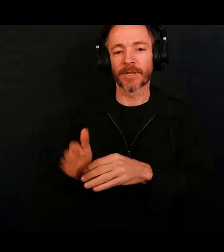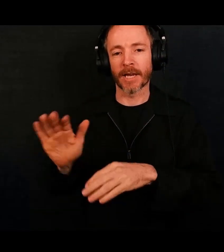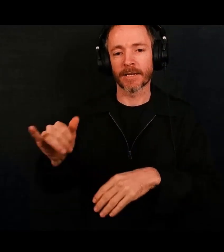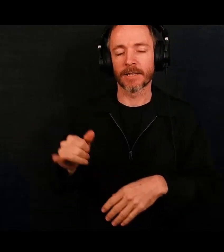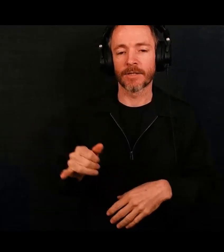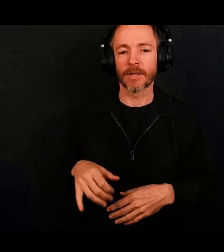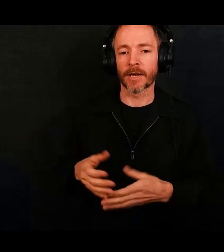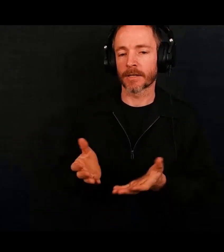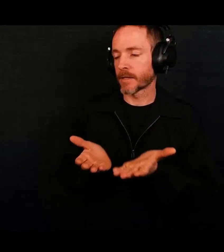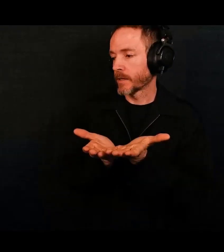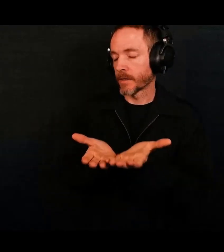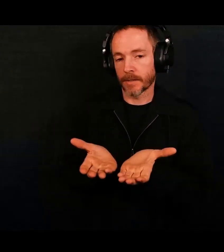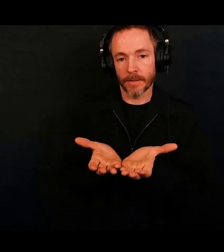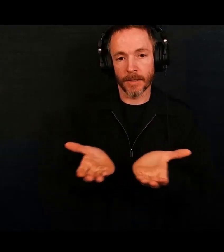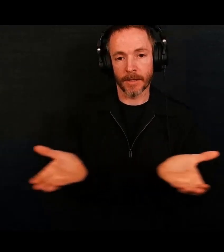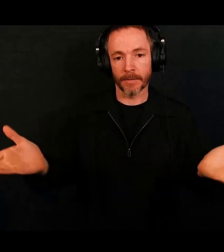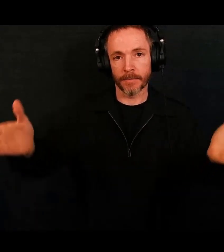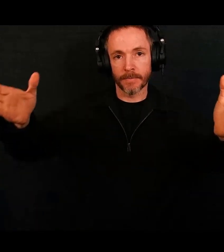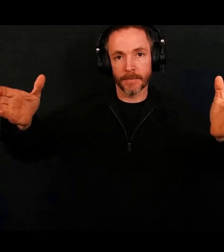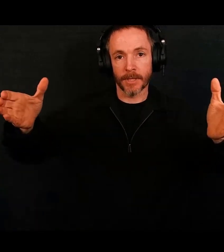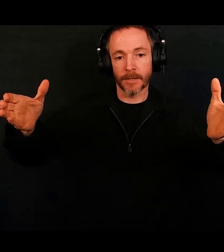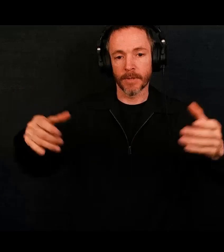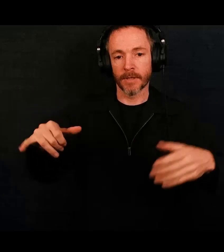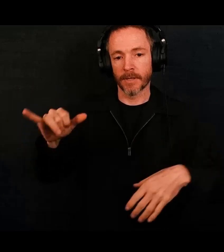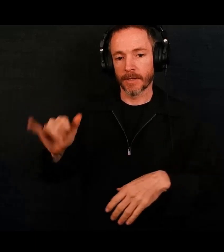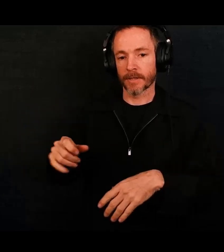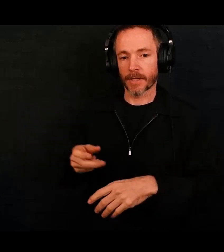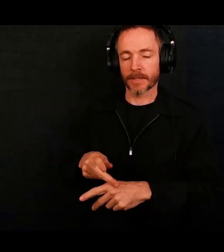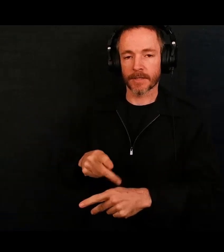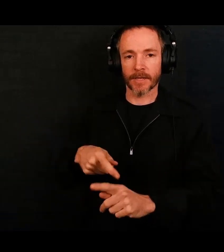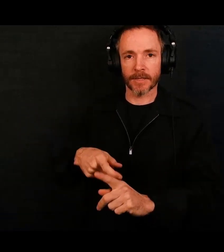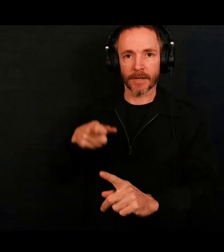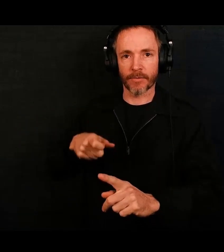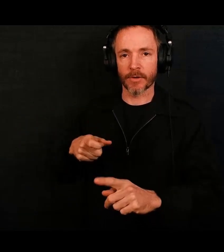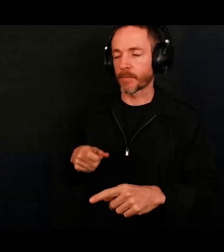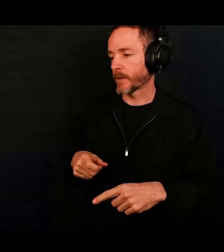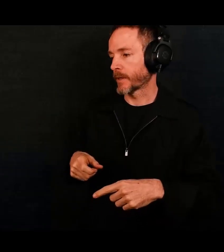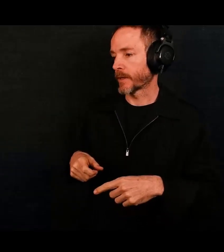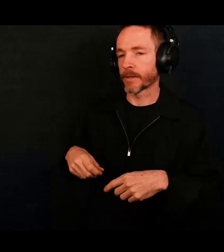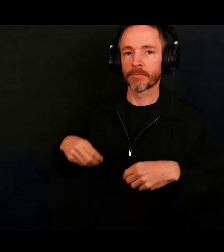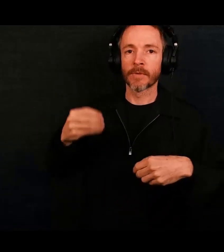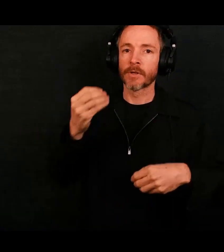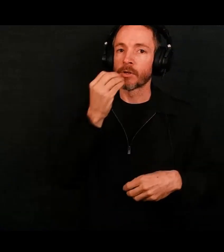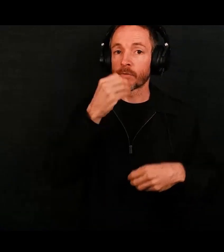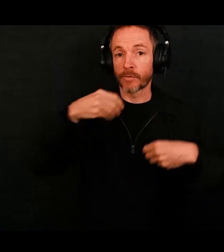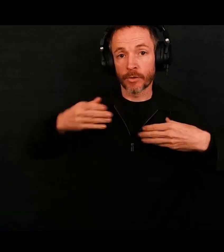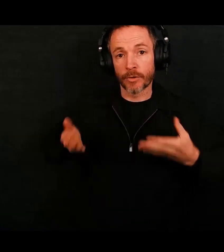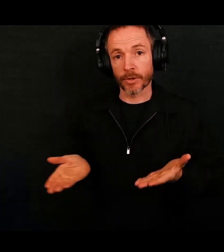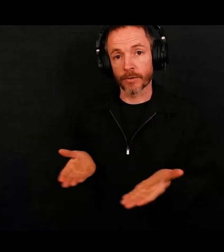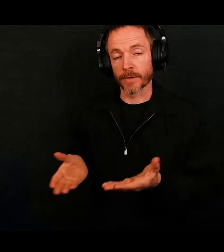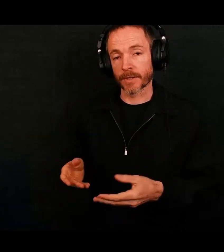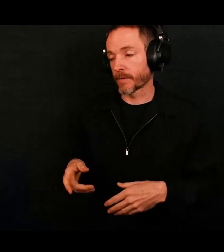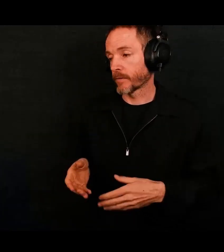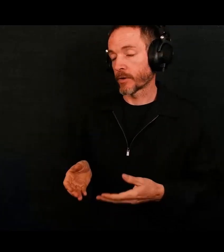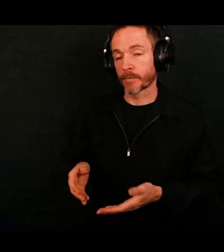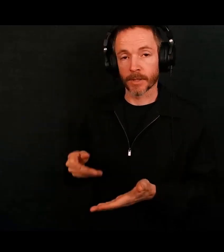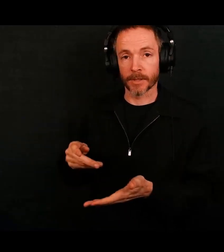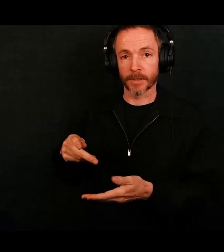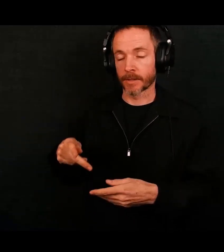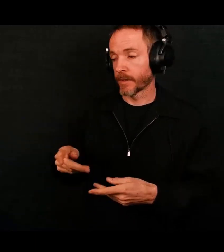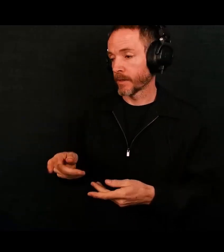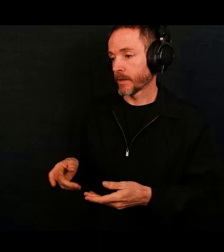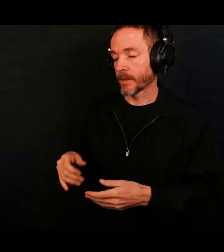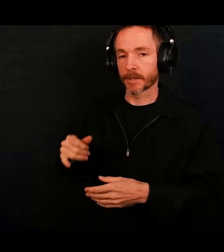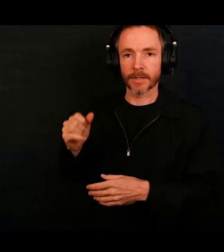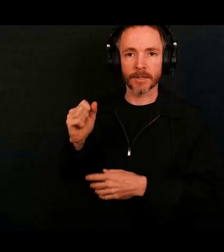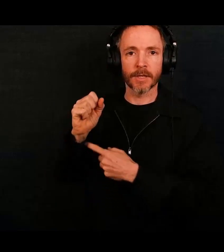I'm gluing that to that tub. That's like from food service.